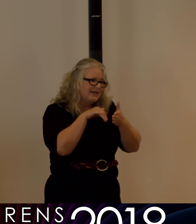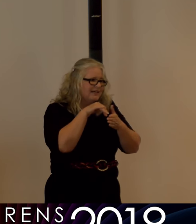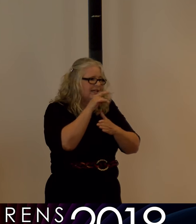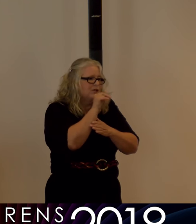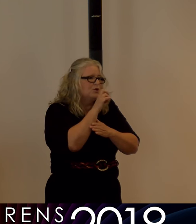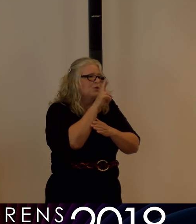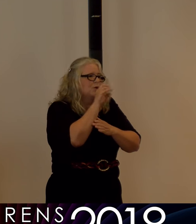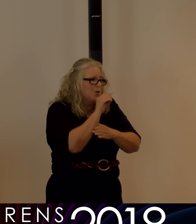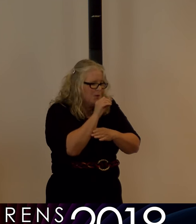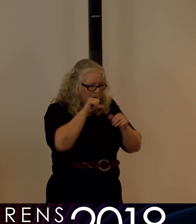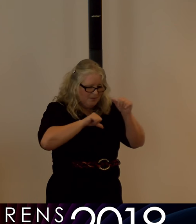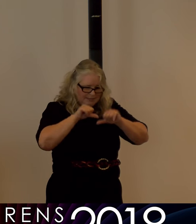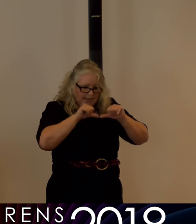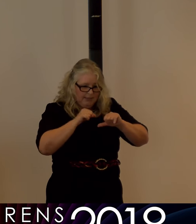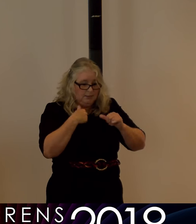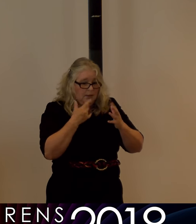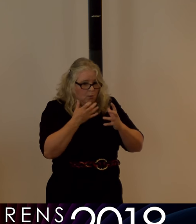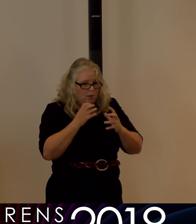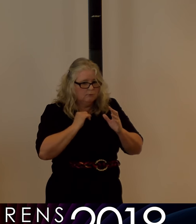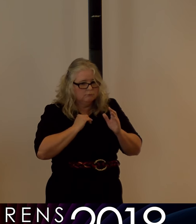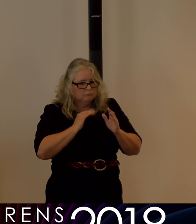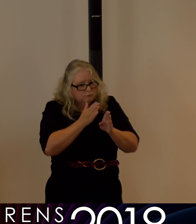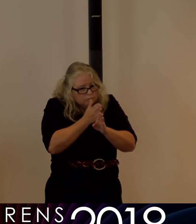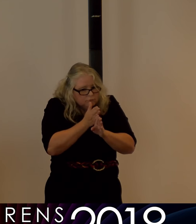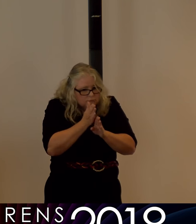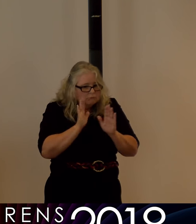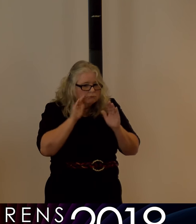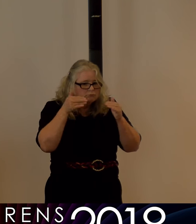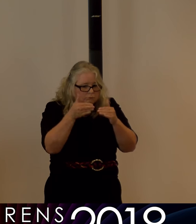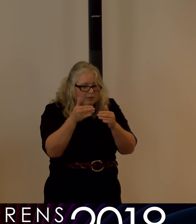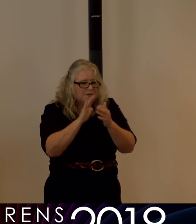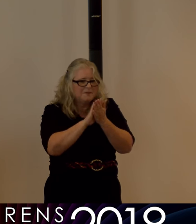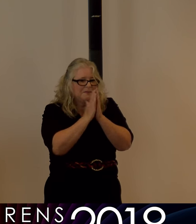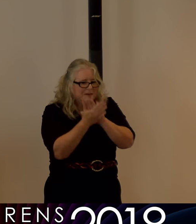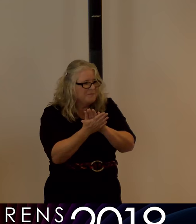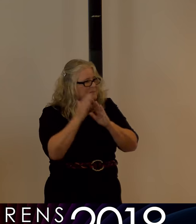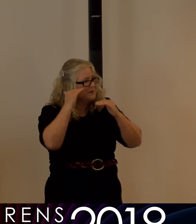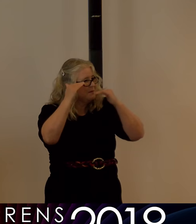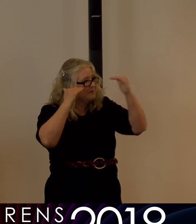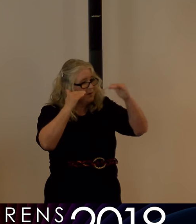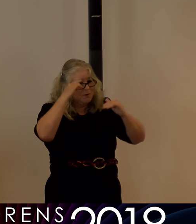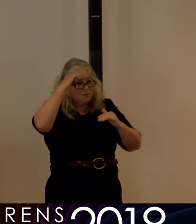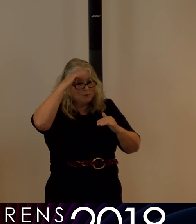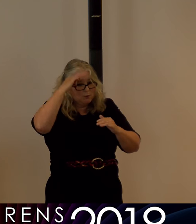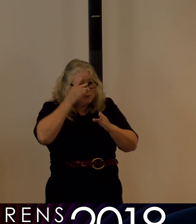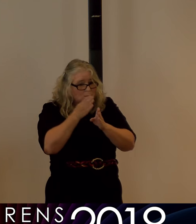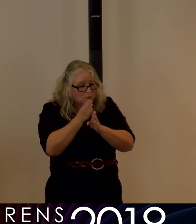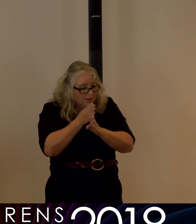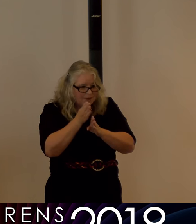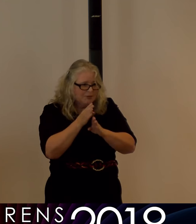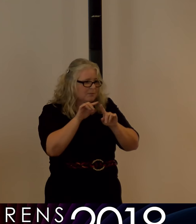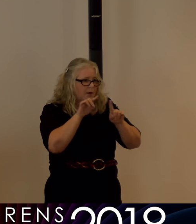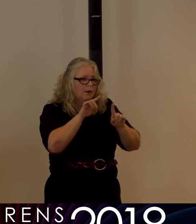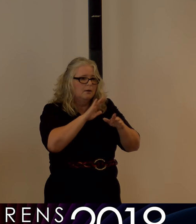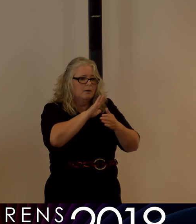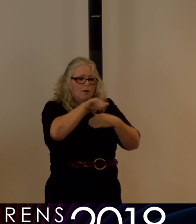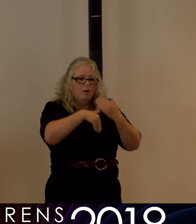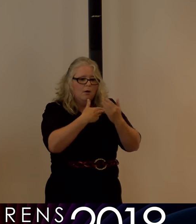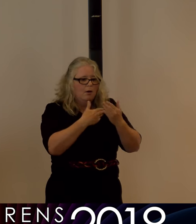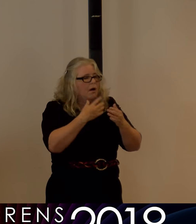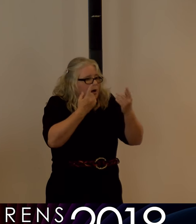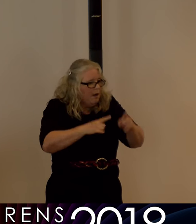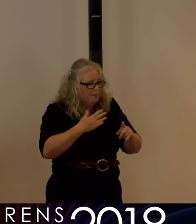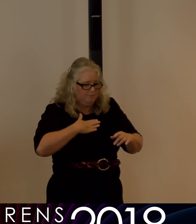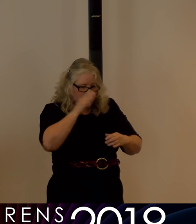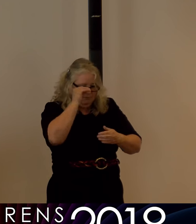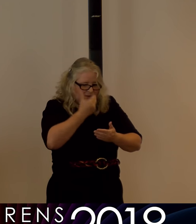path to become an adult neurologist. Well, all of that changed when Noam, our son, was born, and